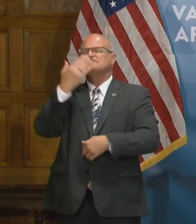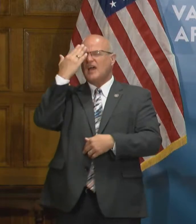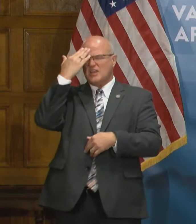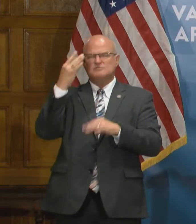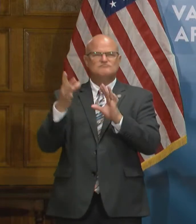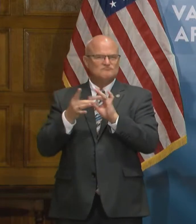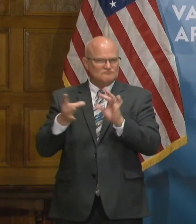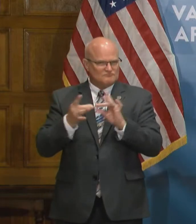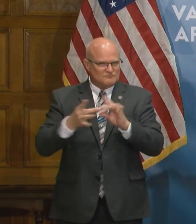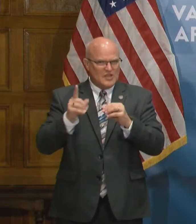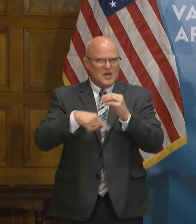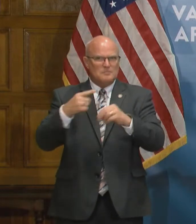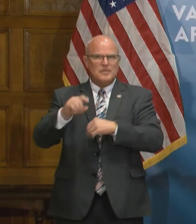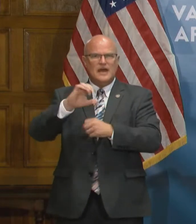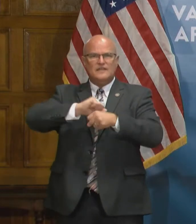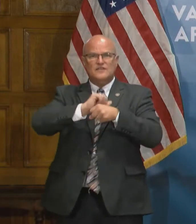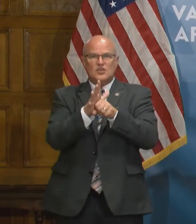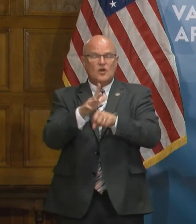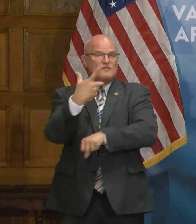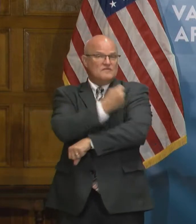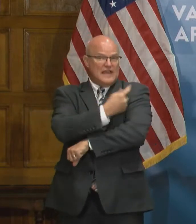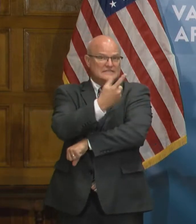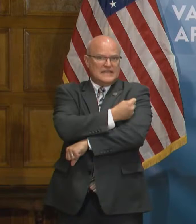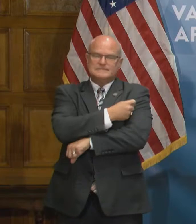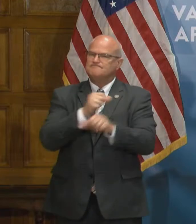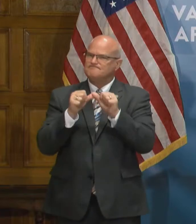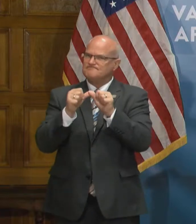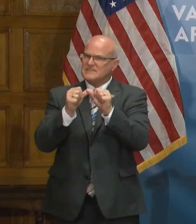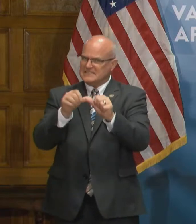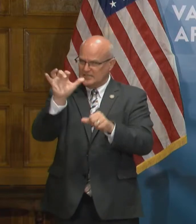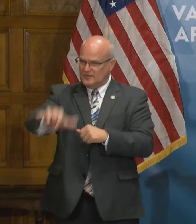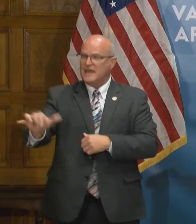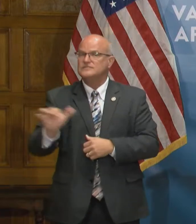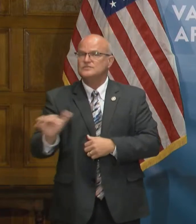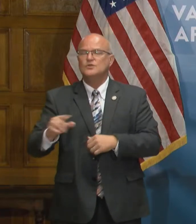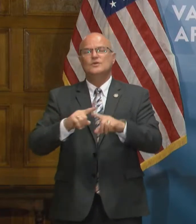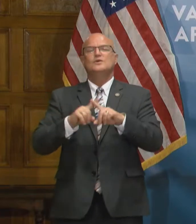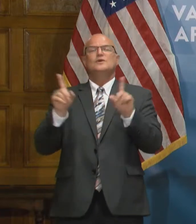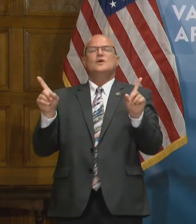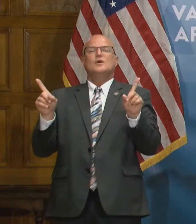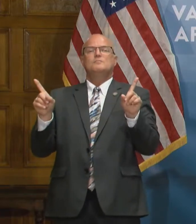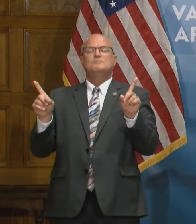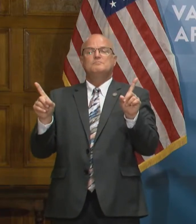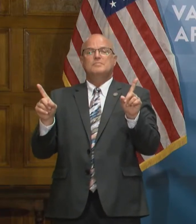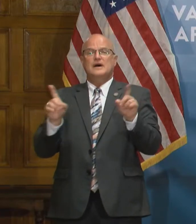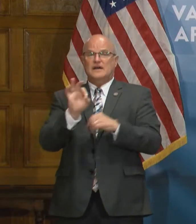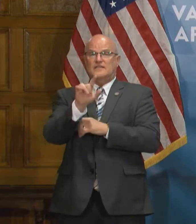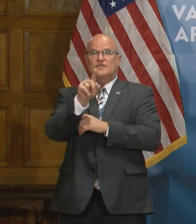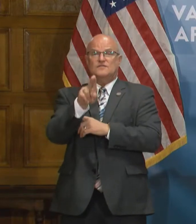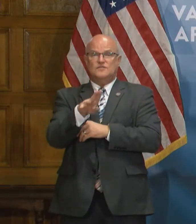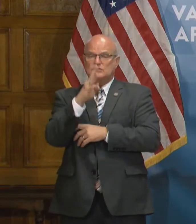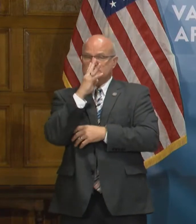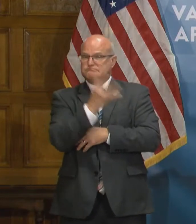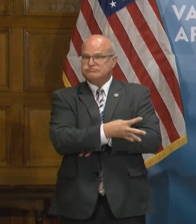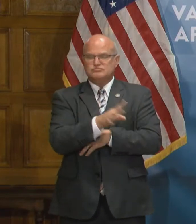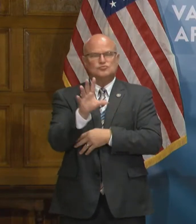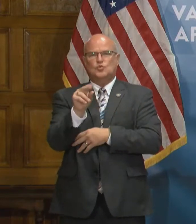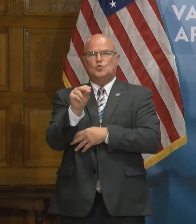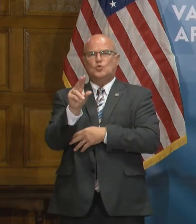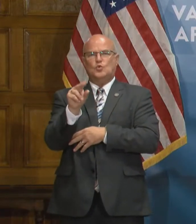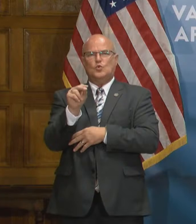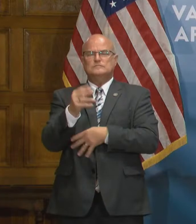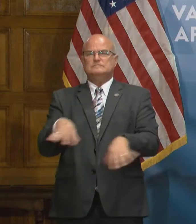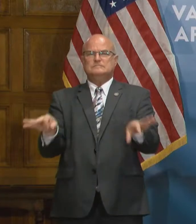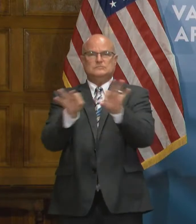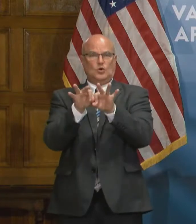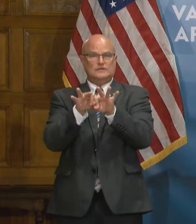lot about our COVID vaccinations. We want to continue to emphasize that, but we can't neglect the importance of the flu